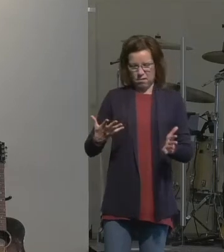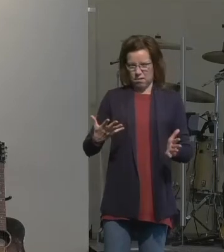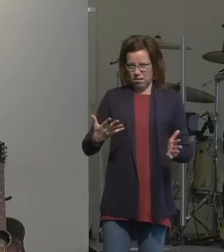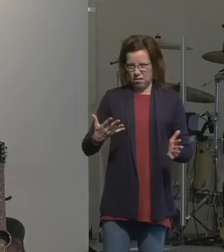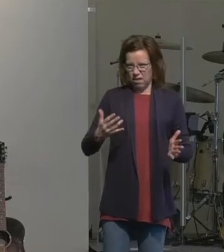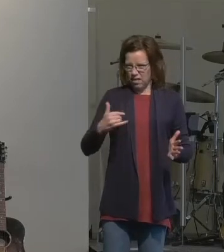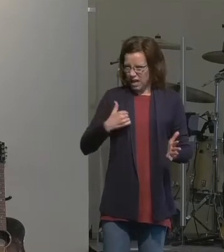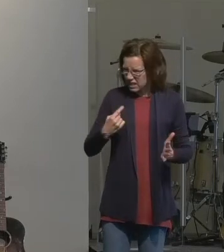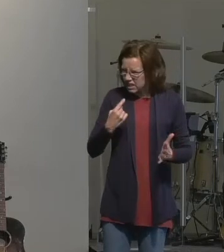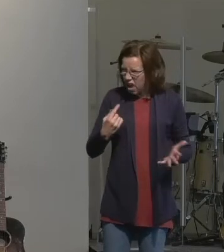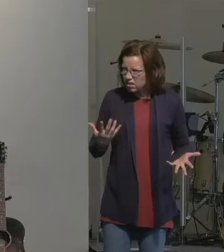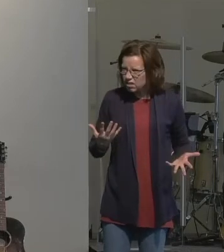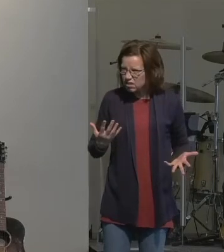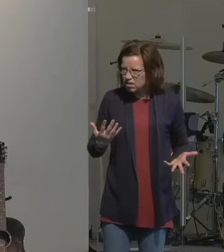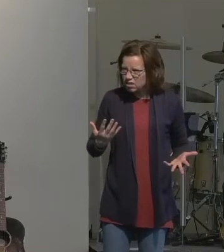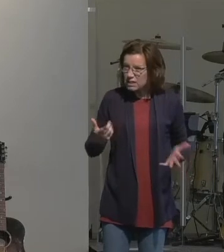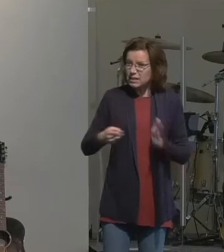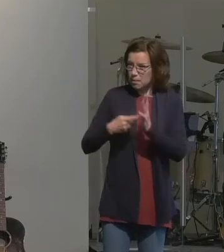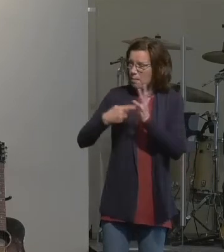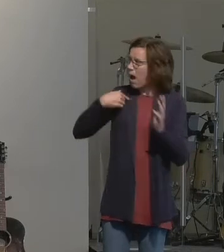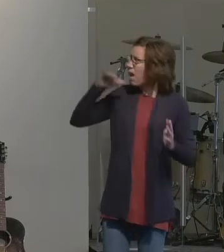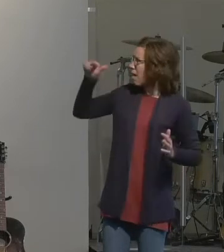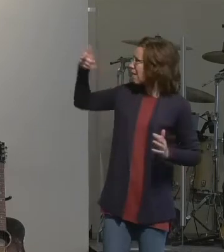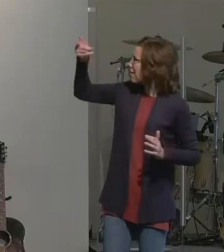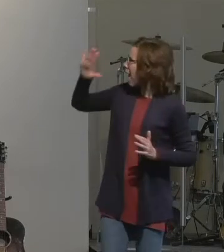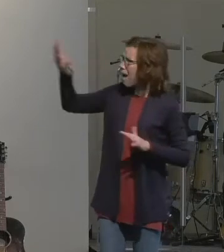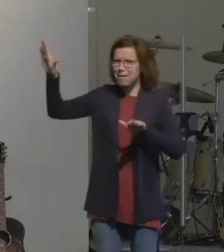sometimes I've asked God for stuff and the answer was no remember that series